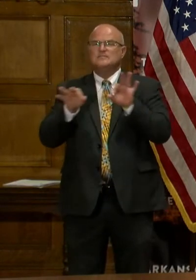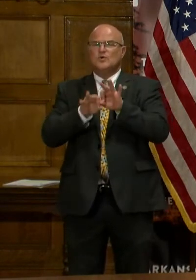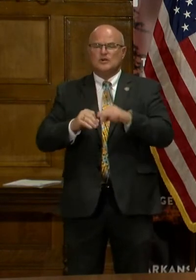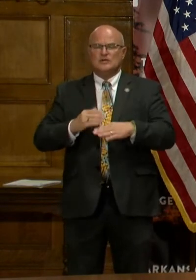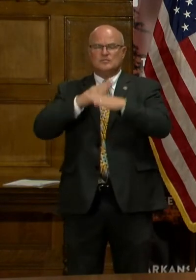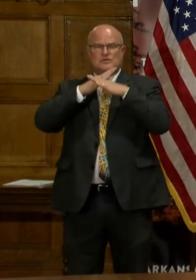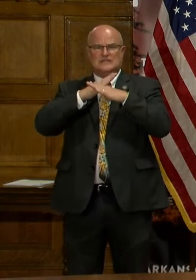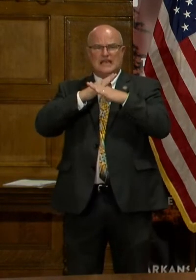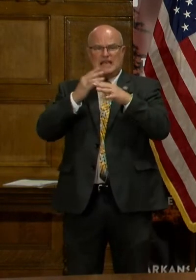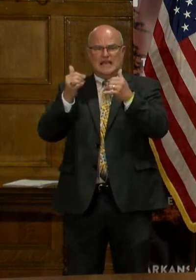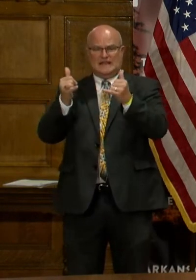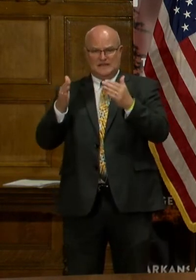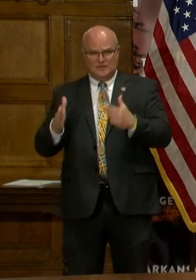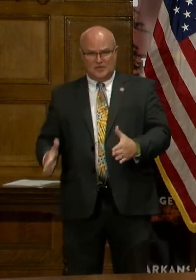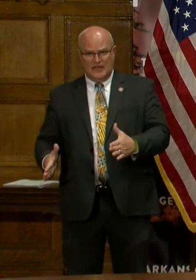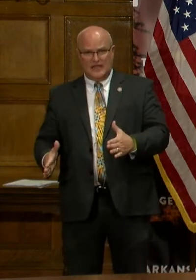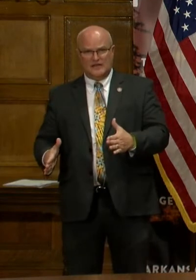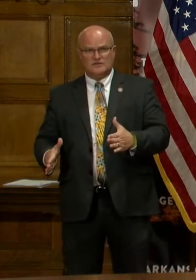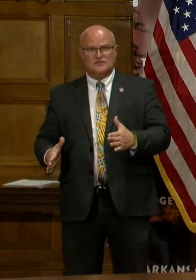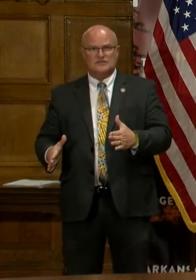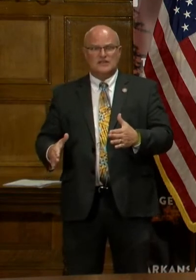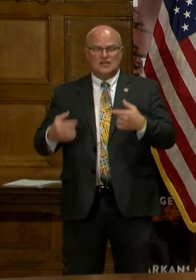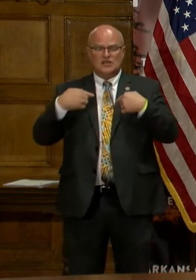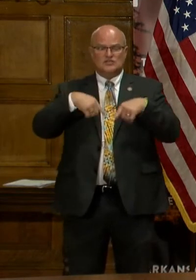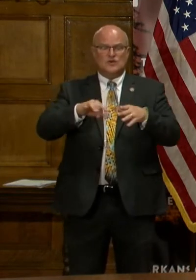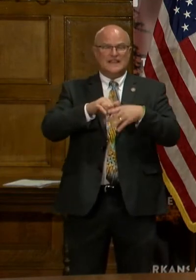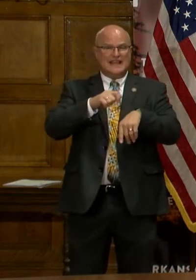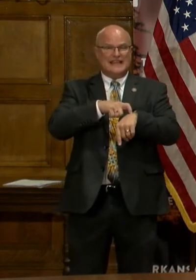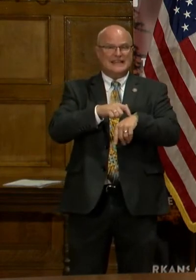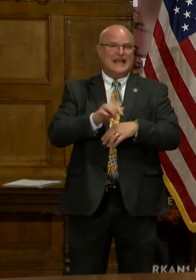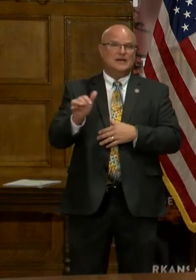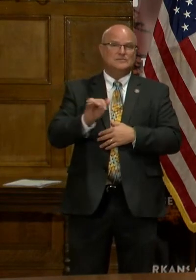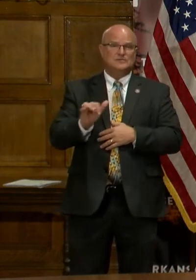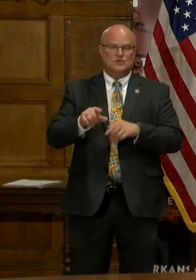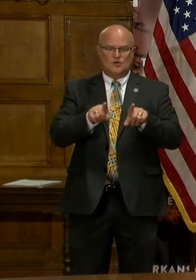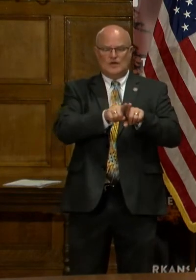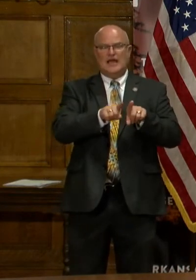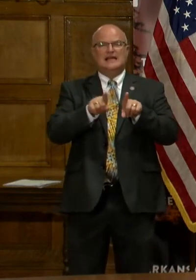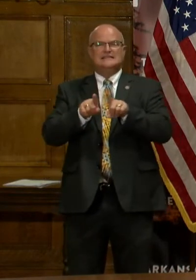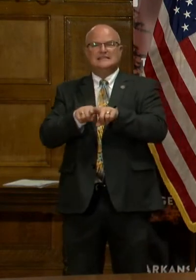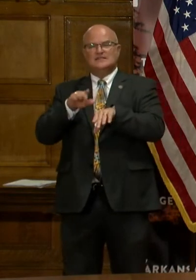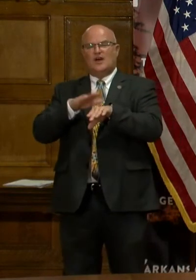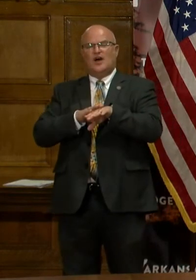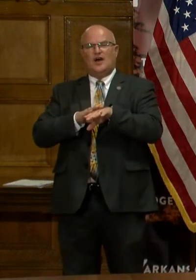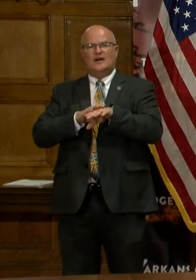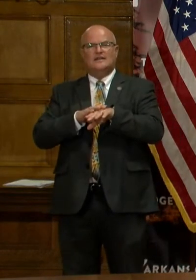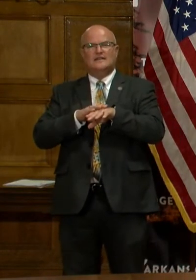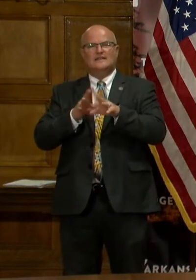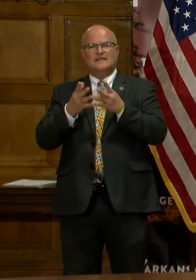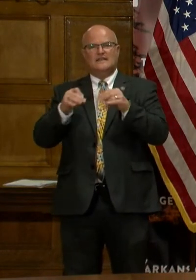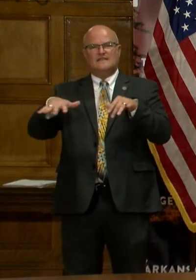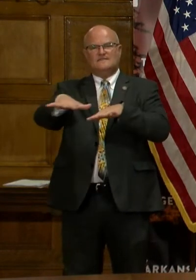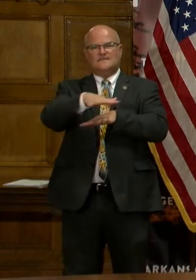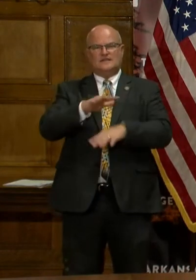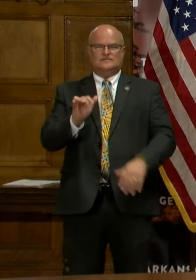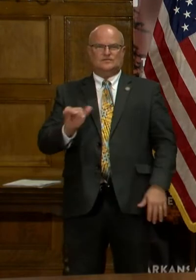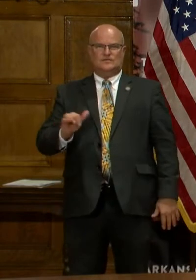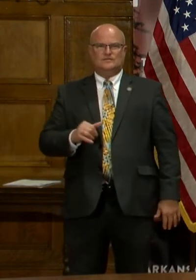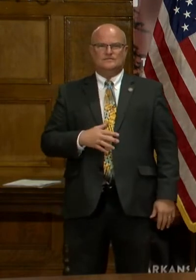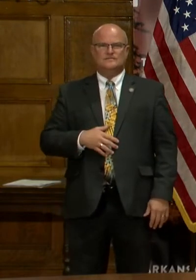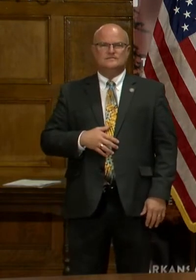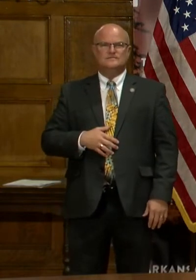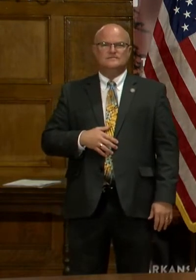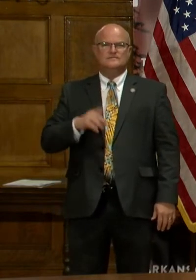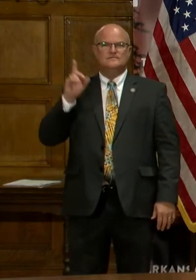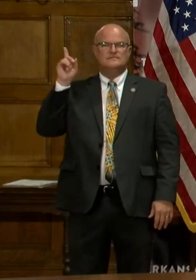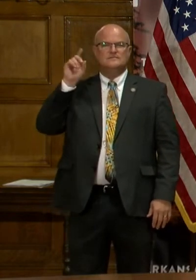to protect the players and each other during that time as it is on the sideline. Governor,